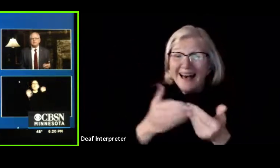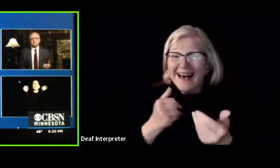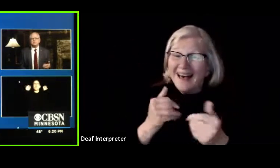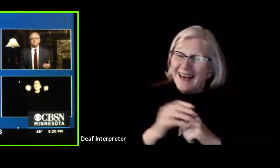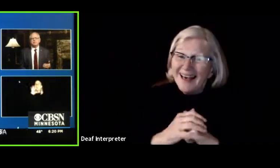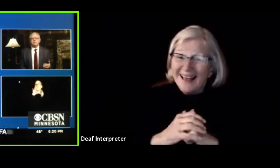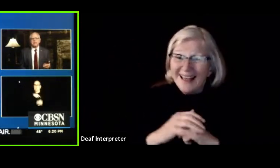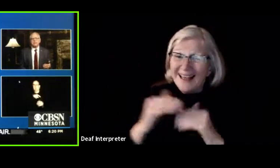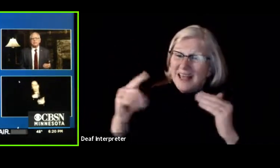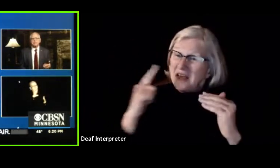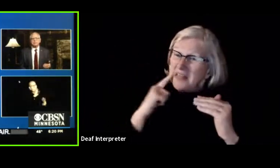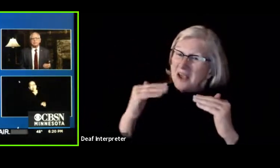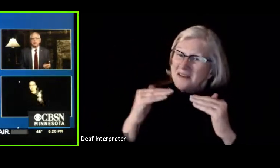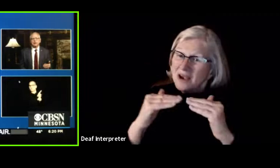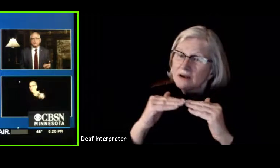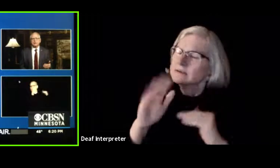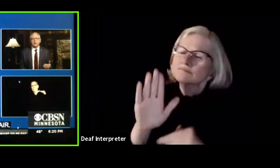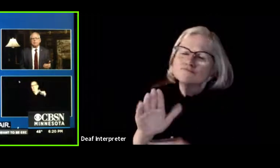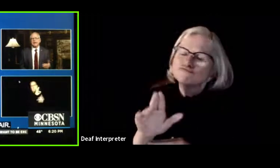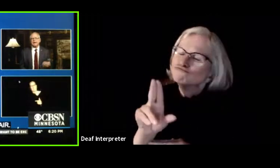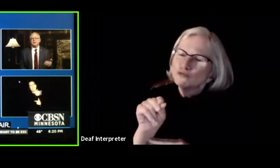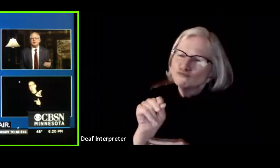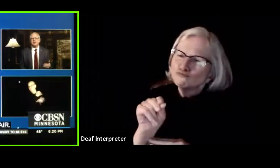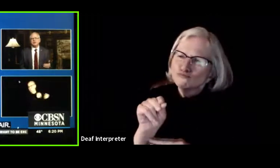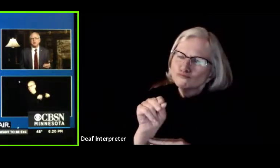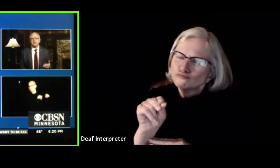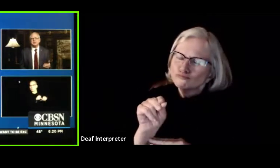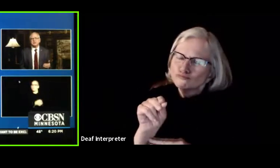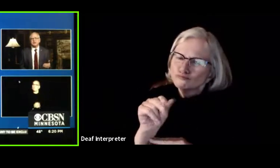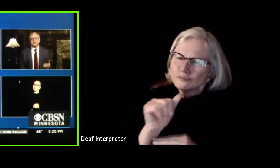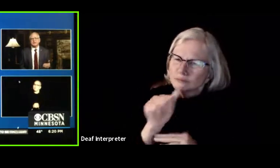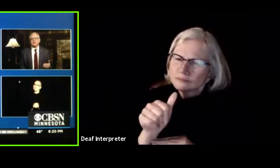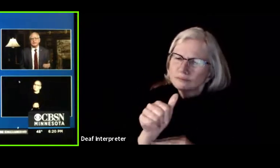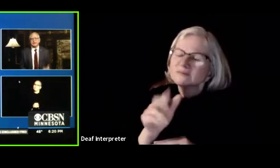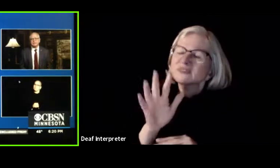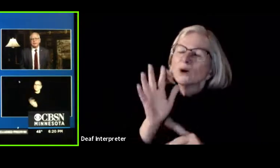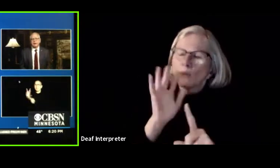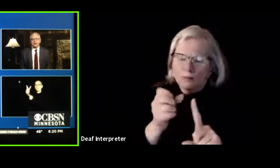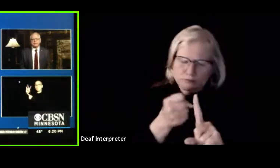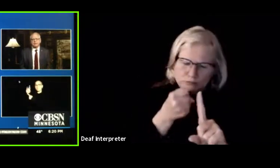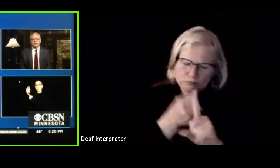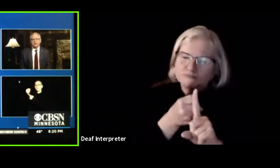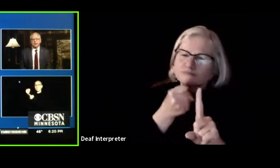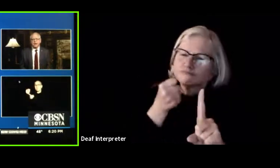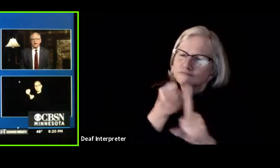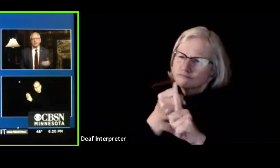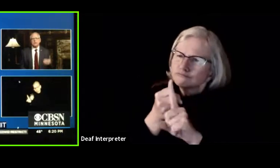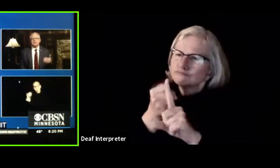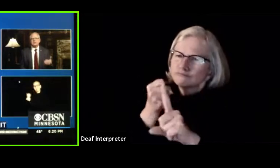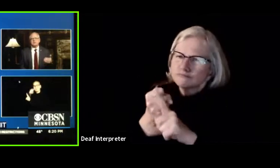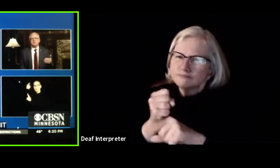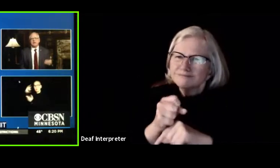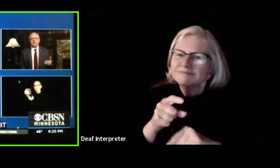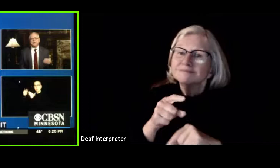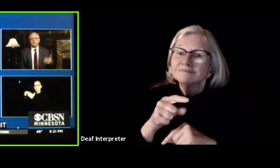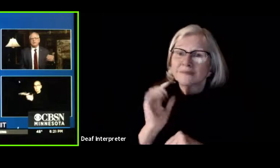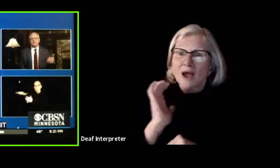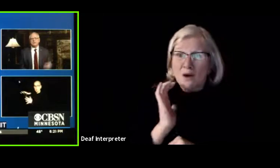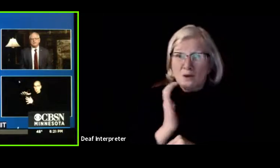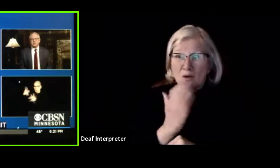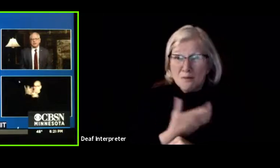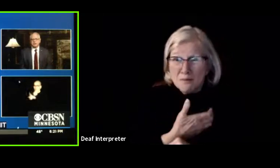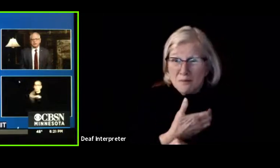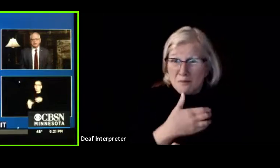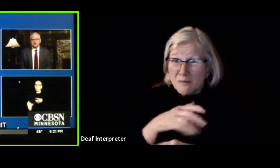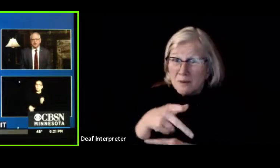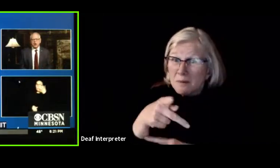virus disproportionately hits people of color. Our Black communities are twice as likely to get sick and be in the hospital. And no one thinks it's fair in the businesses